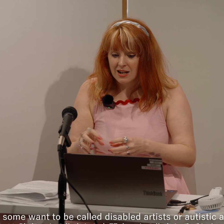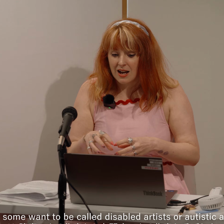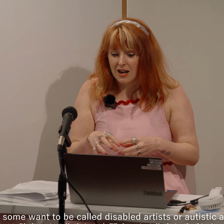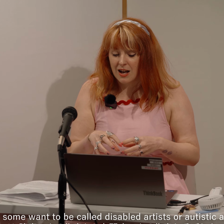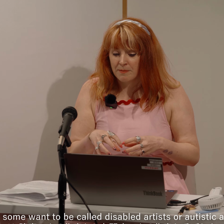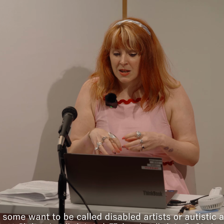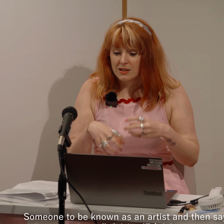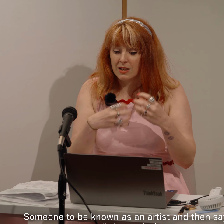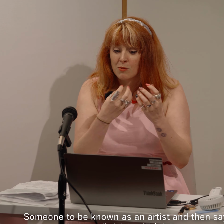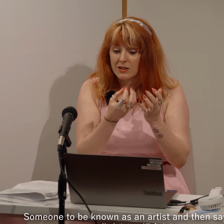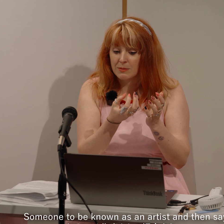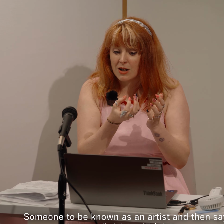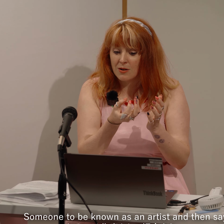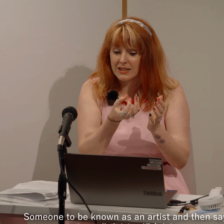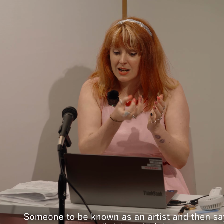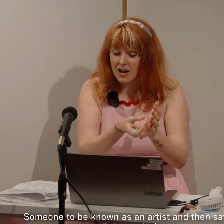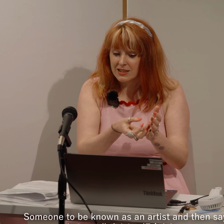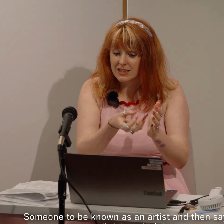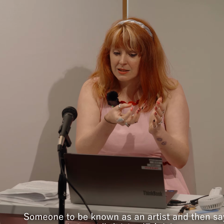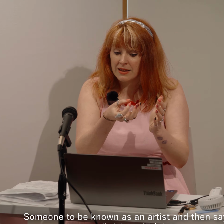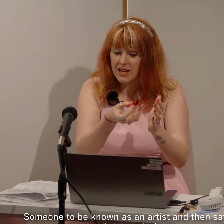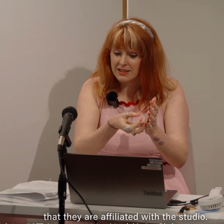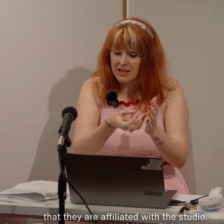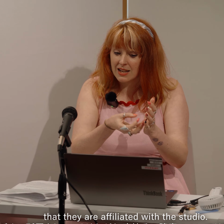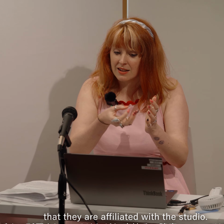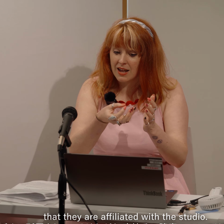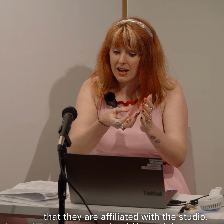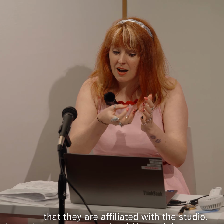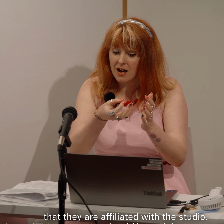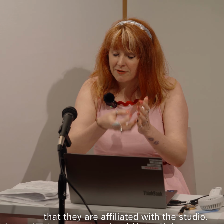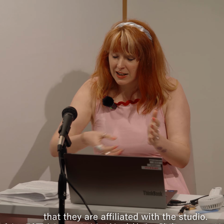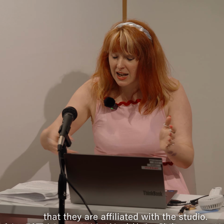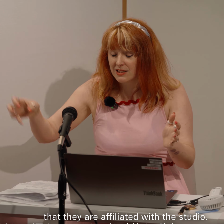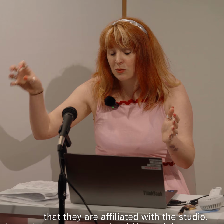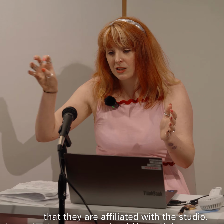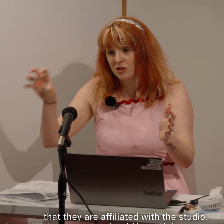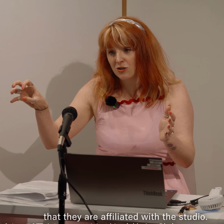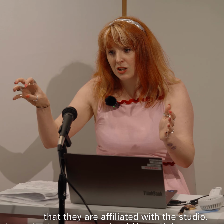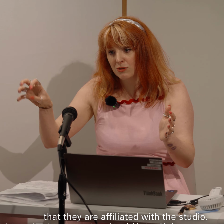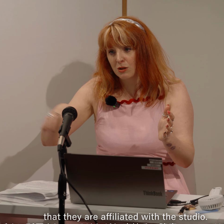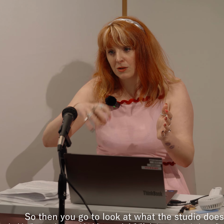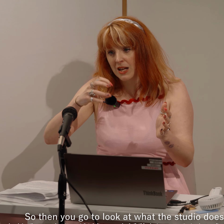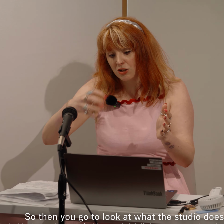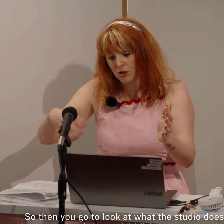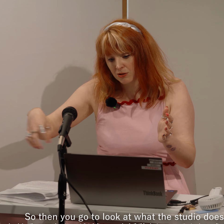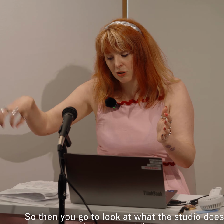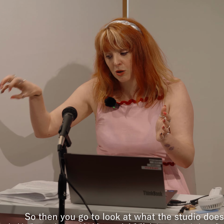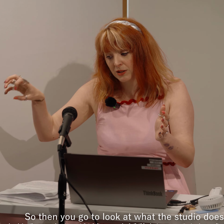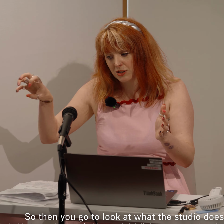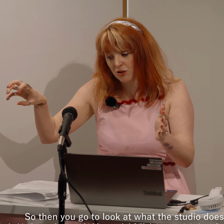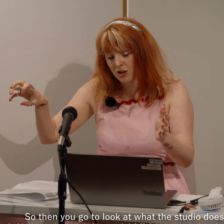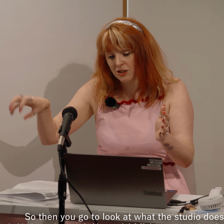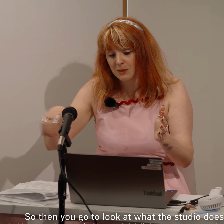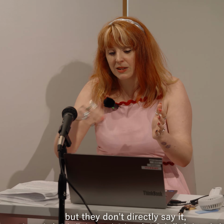artists. Some want to be known as an artist and then say that they are affiliated with a studio. So then you go to look